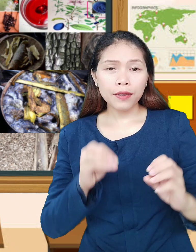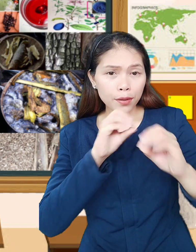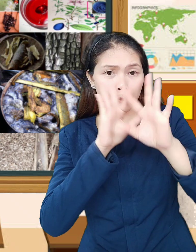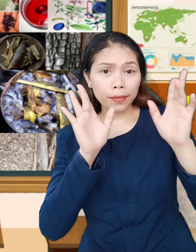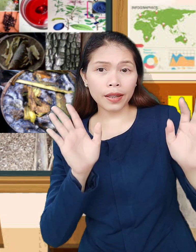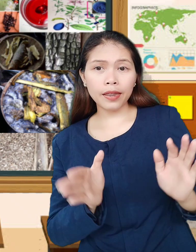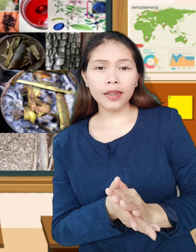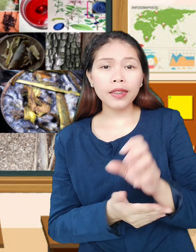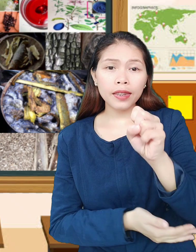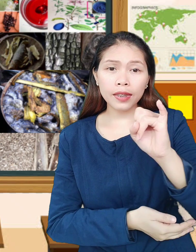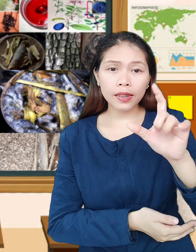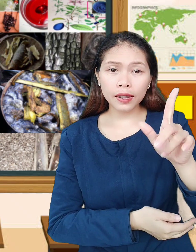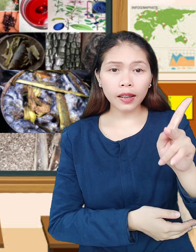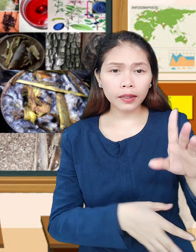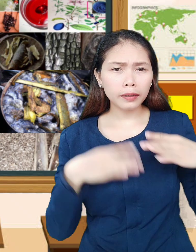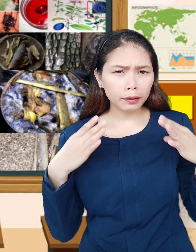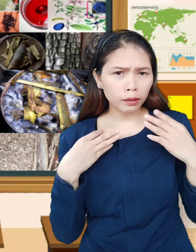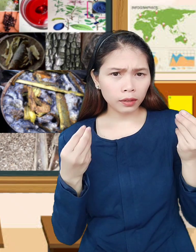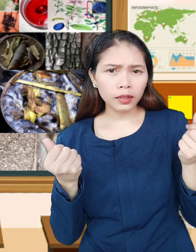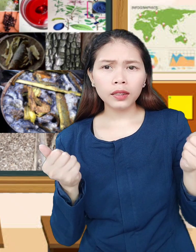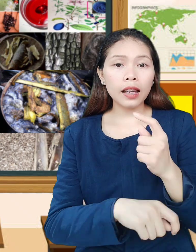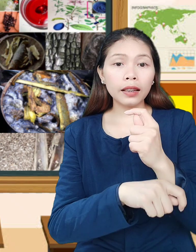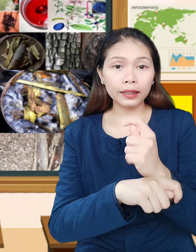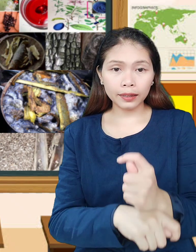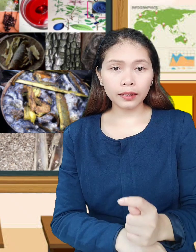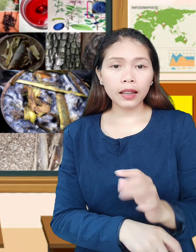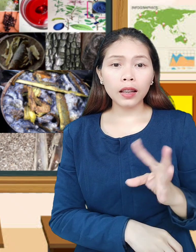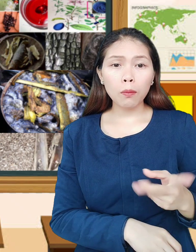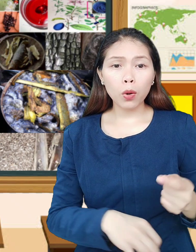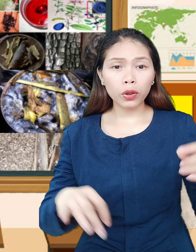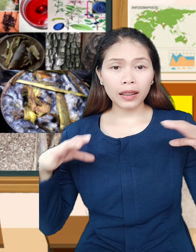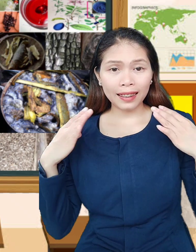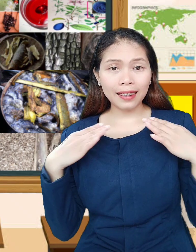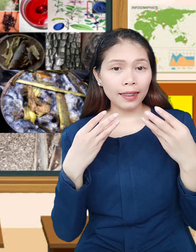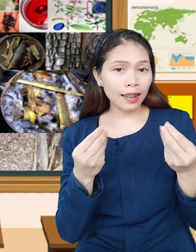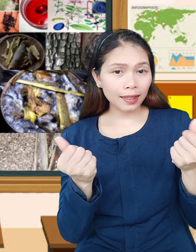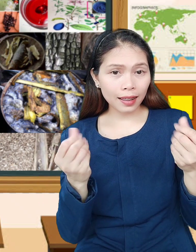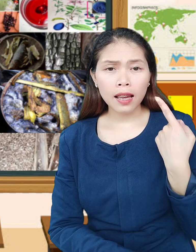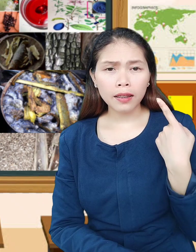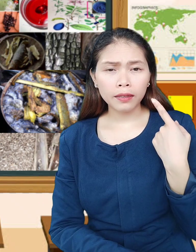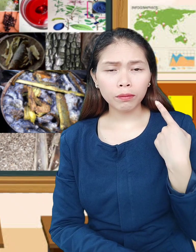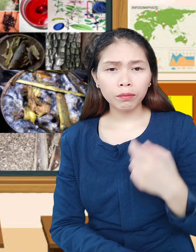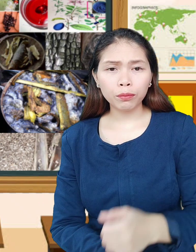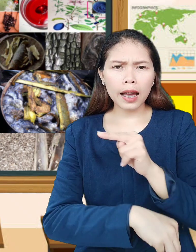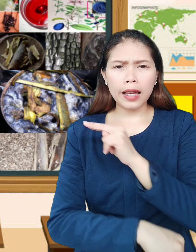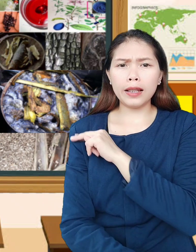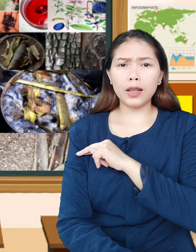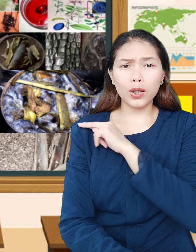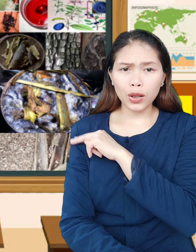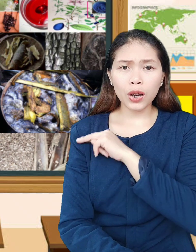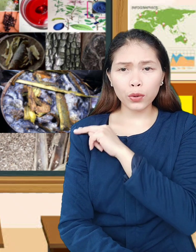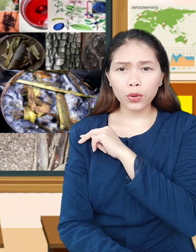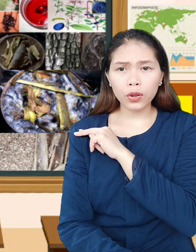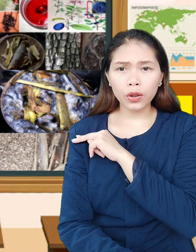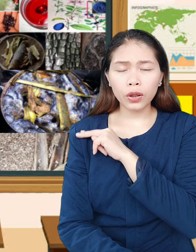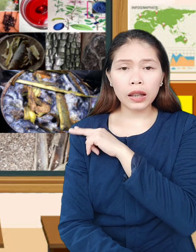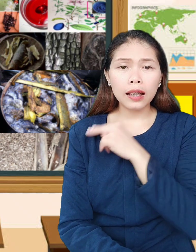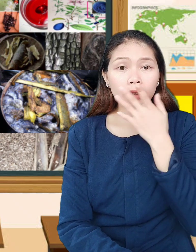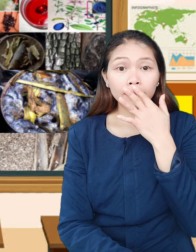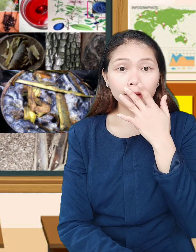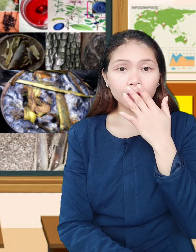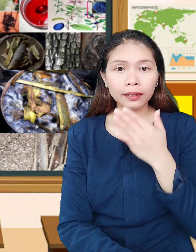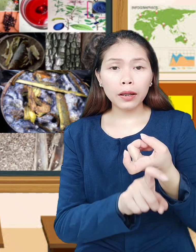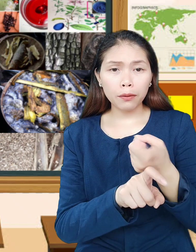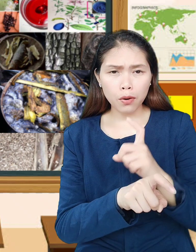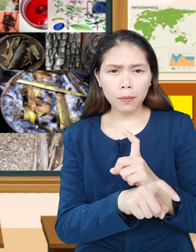amazing deal on splendid silk pieces. Traditionally, Cambodian textiles have employed natural